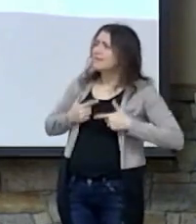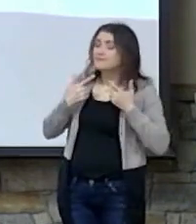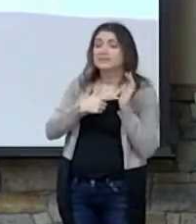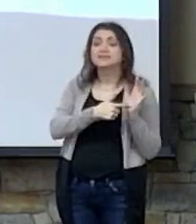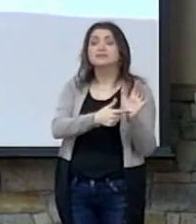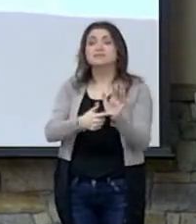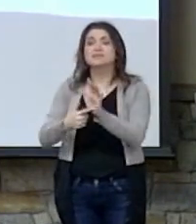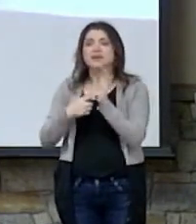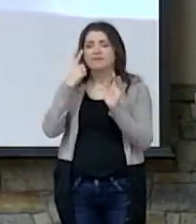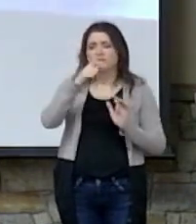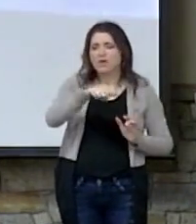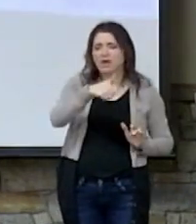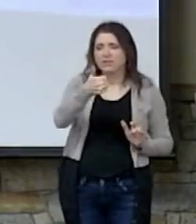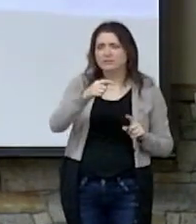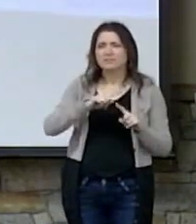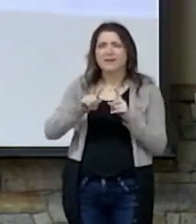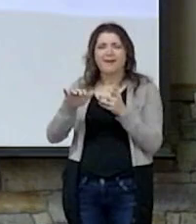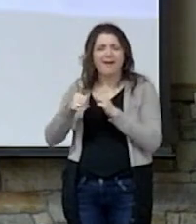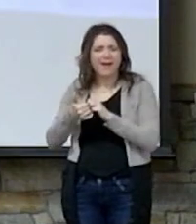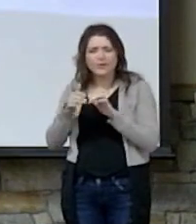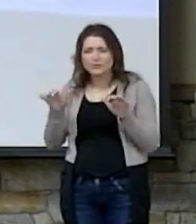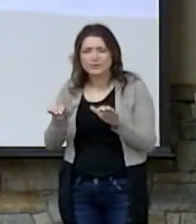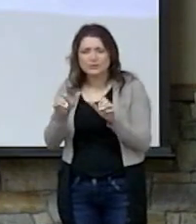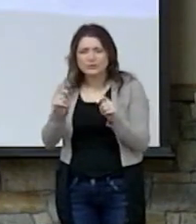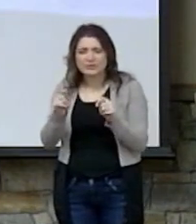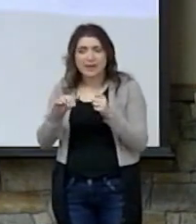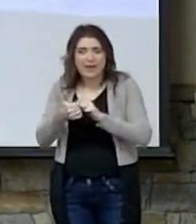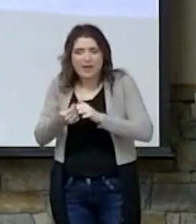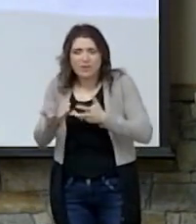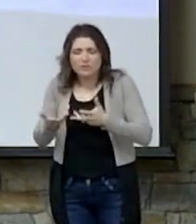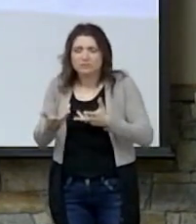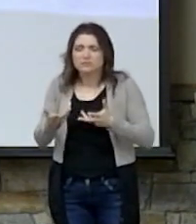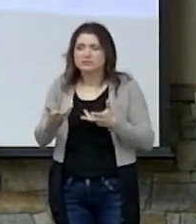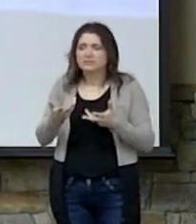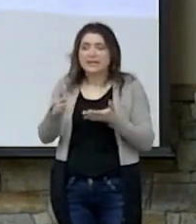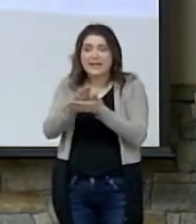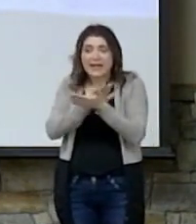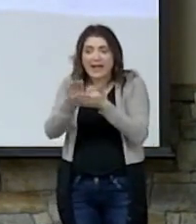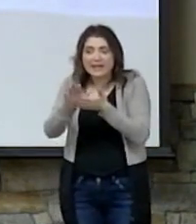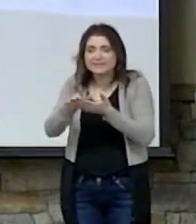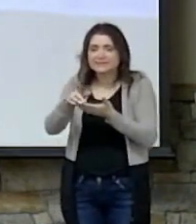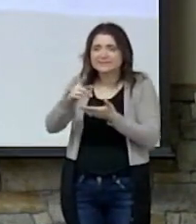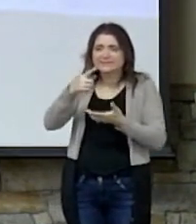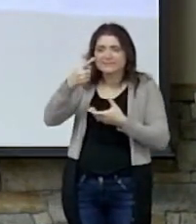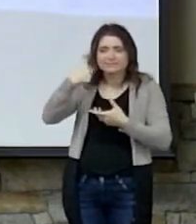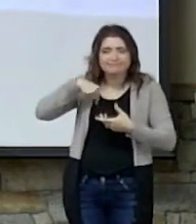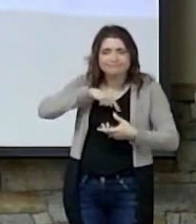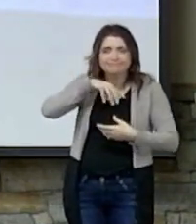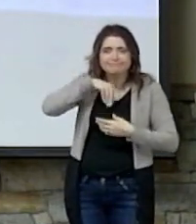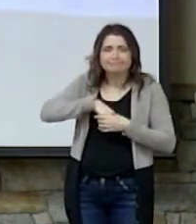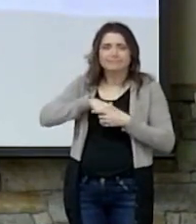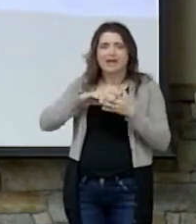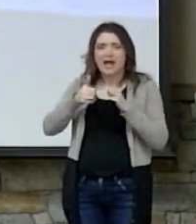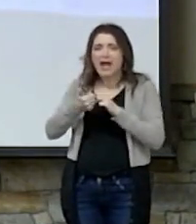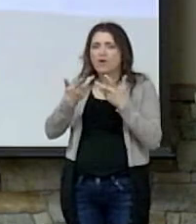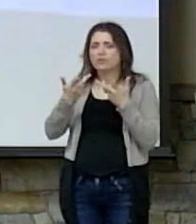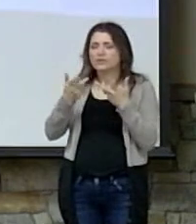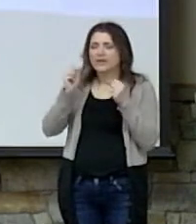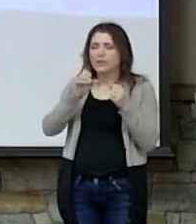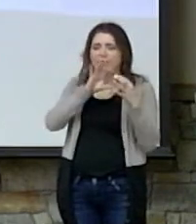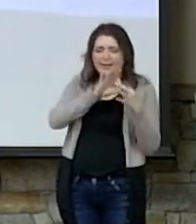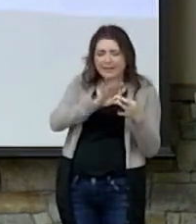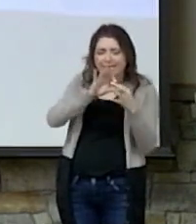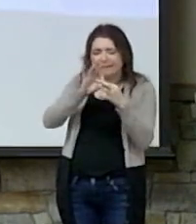lives. But how do we do that? What is kindness in us? What are some things maybe to consider from this story that helps us connect the